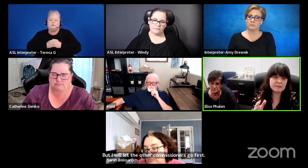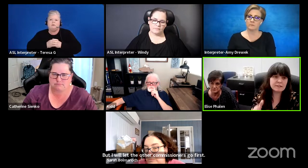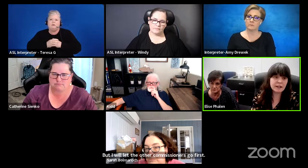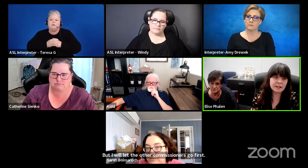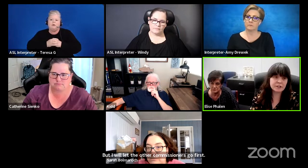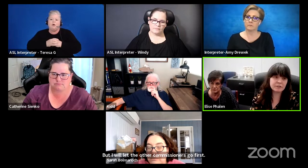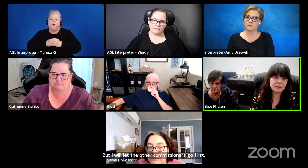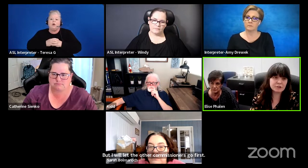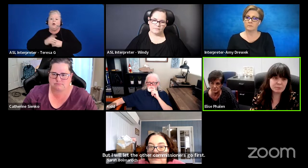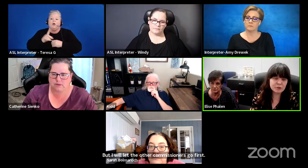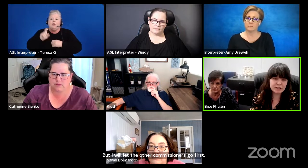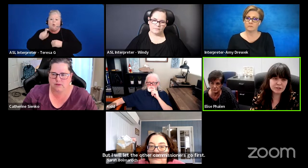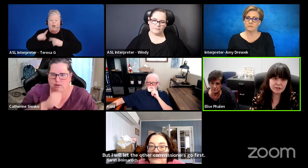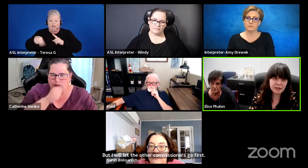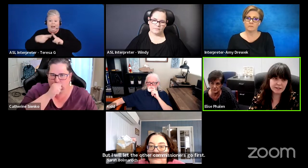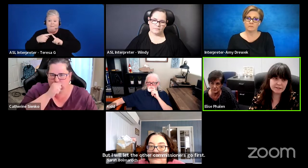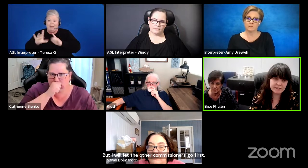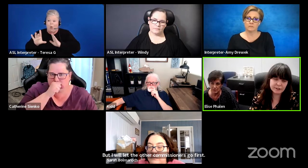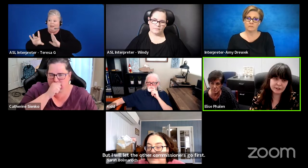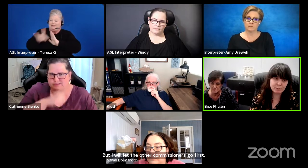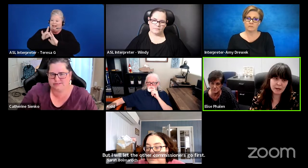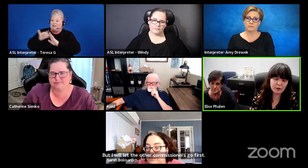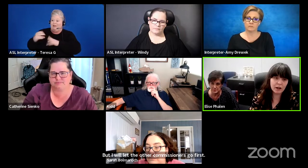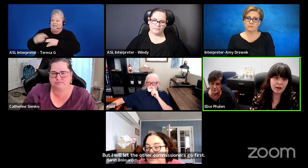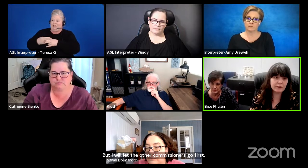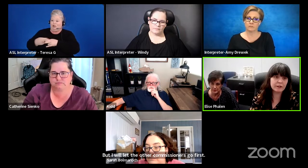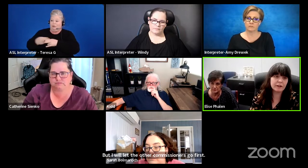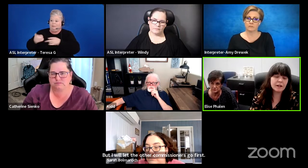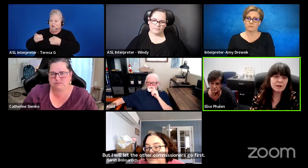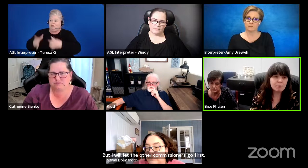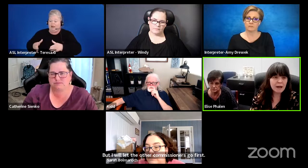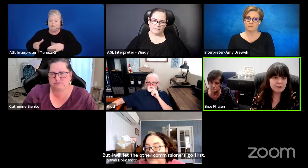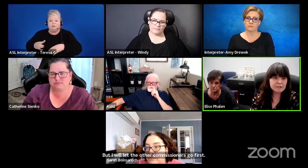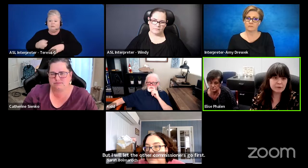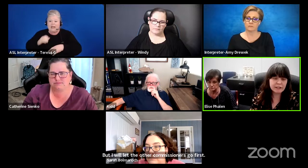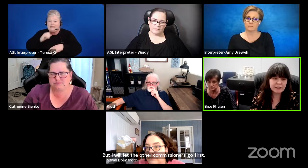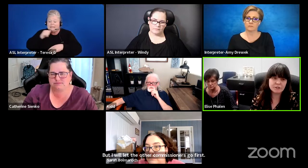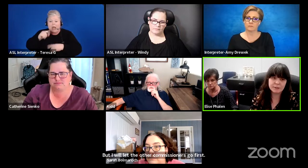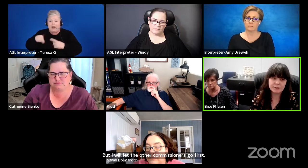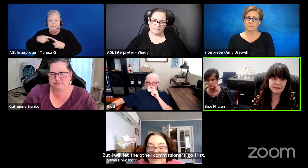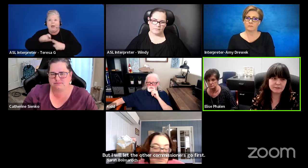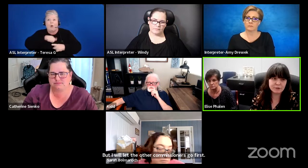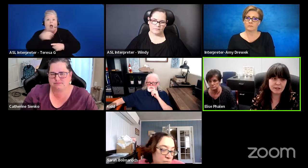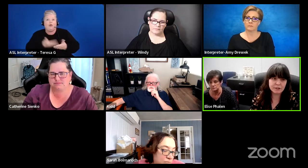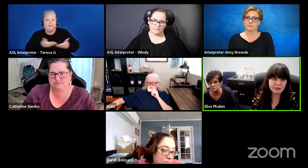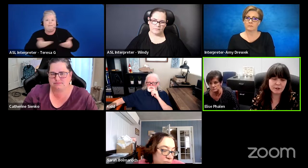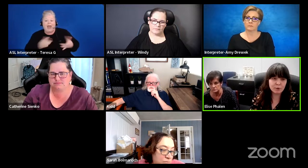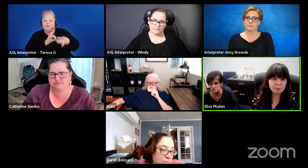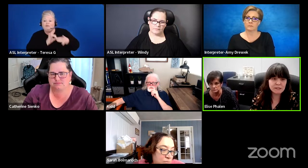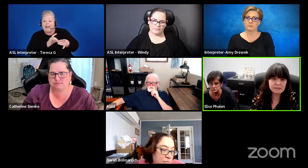this is about the selection of an interim director, not necessarily about other matters related to executive director appointment.